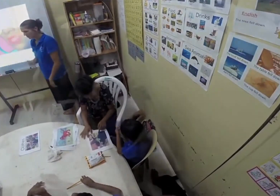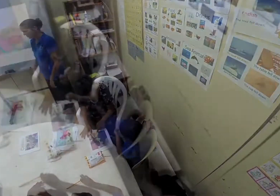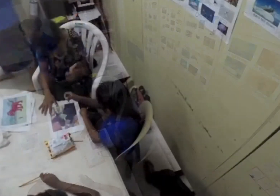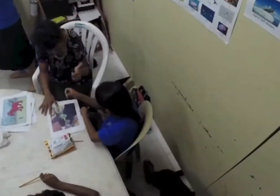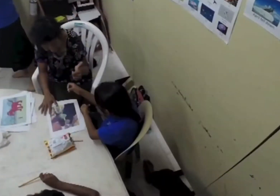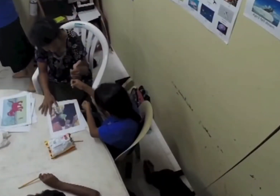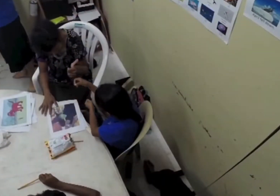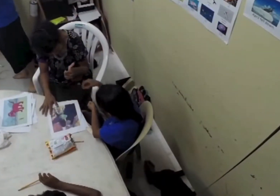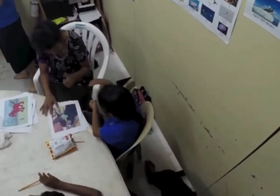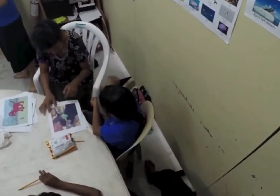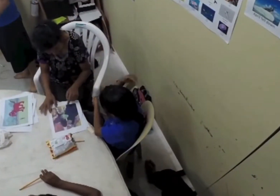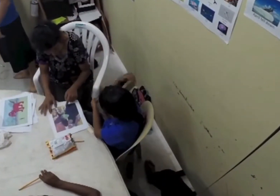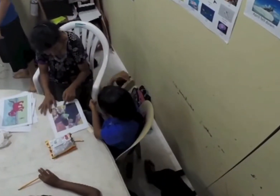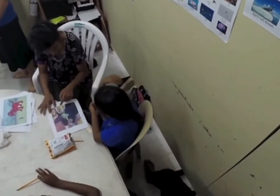looks like.